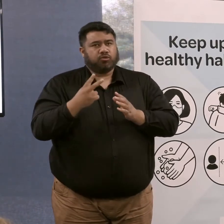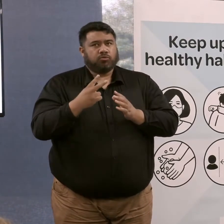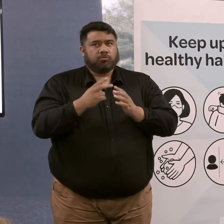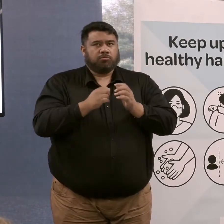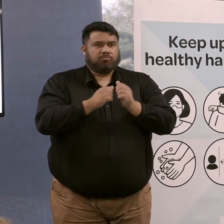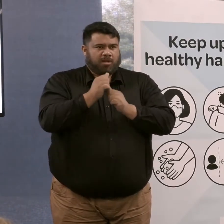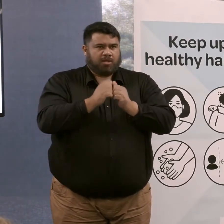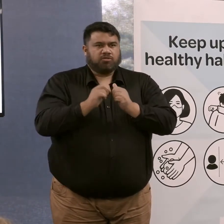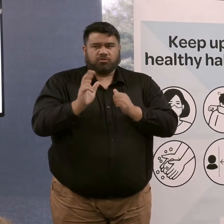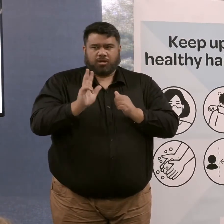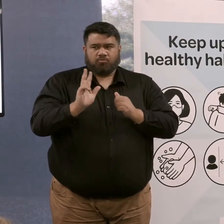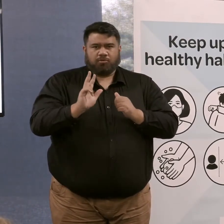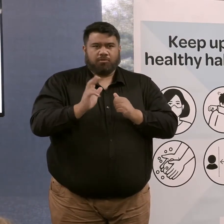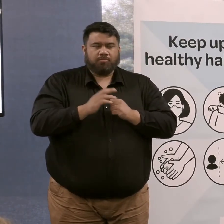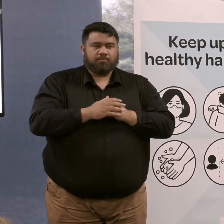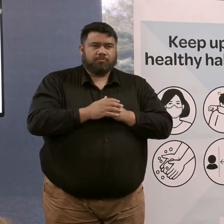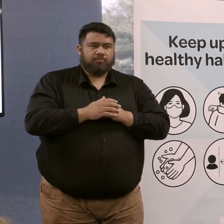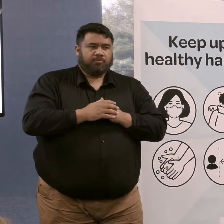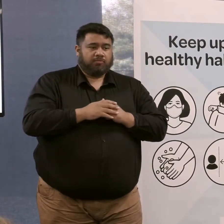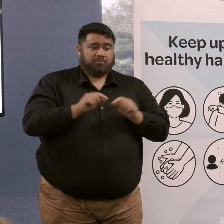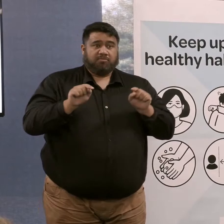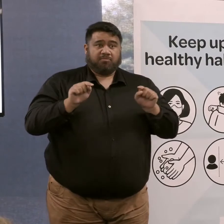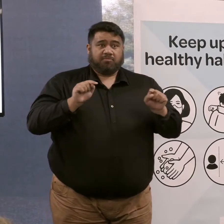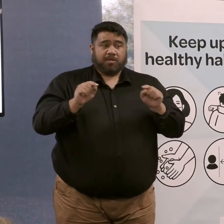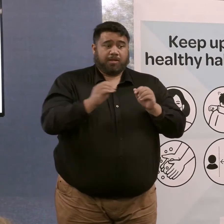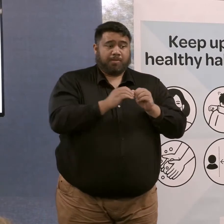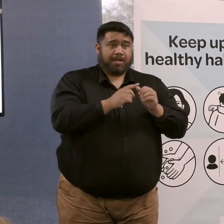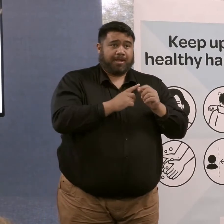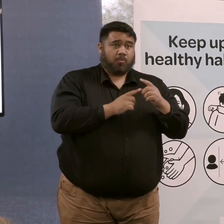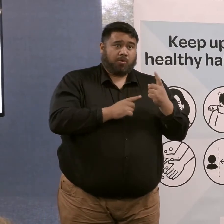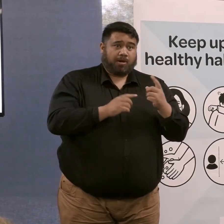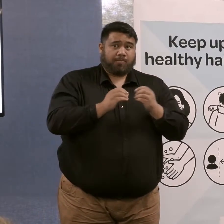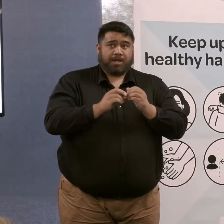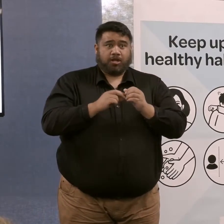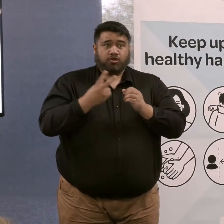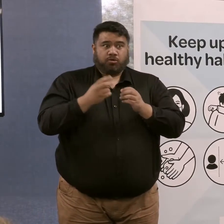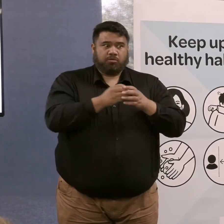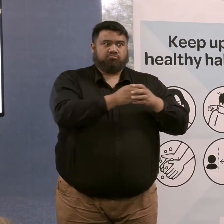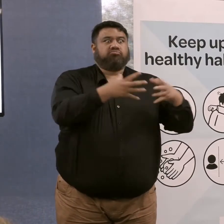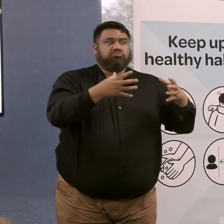April, and each one having quite a significant increase in cases.